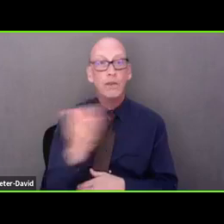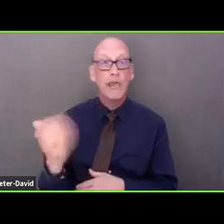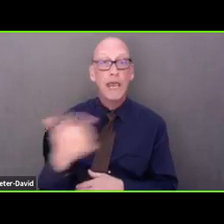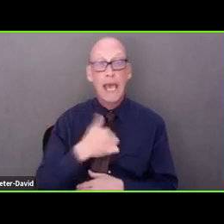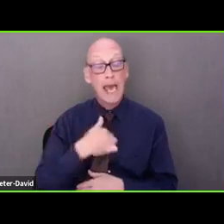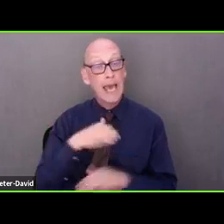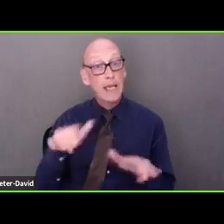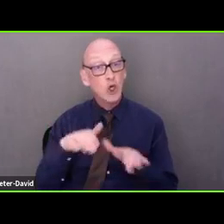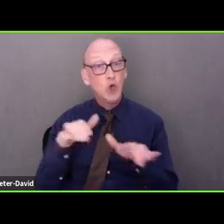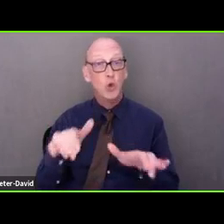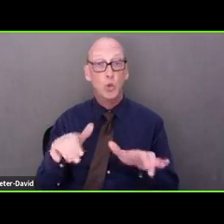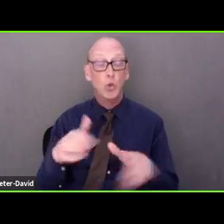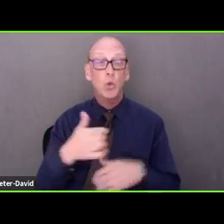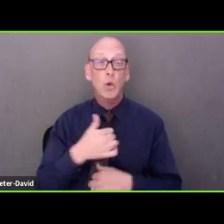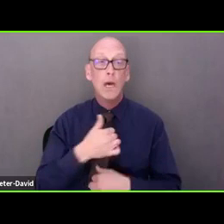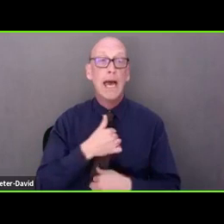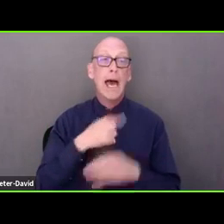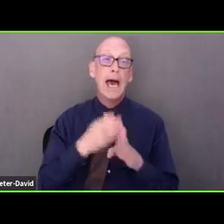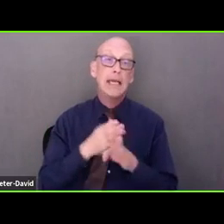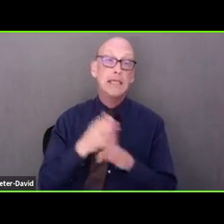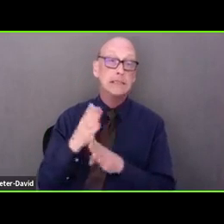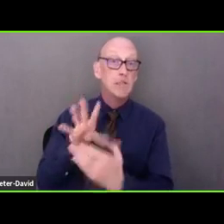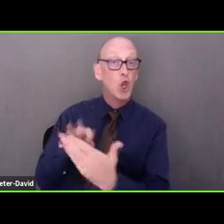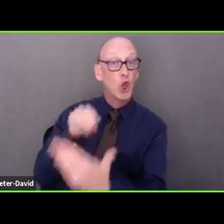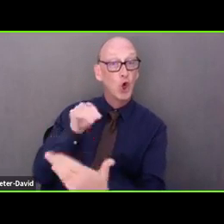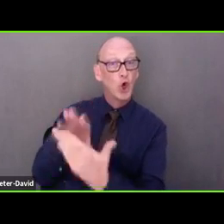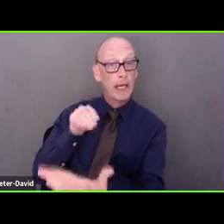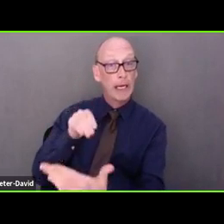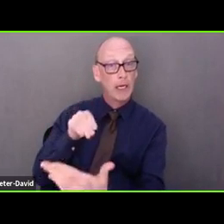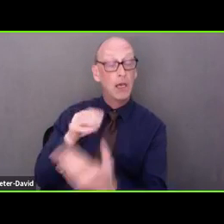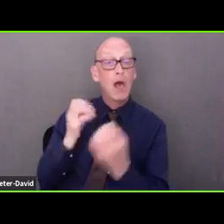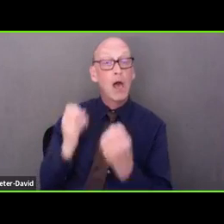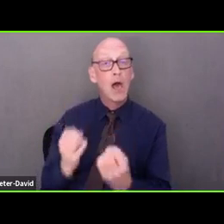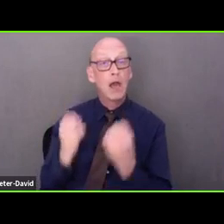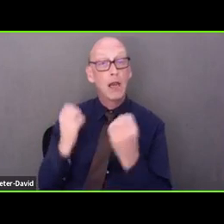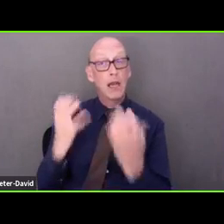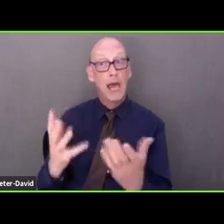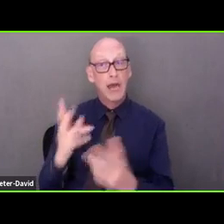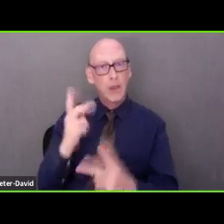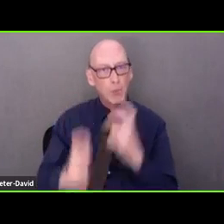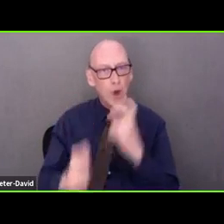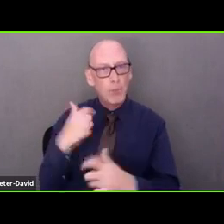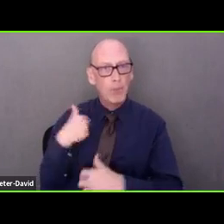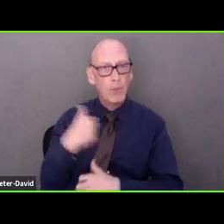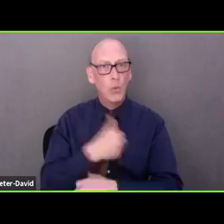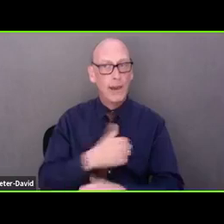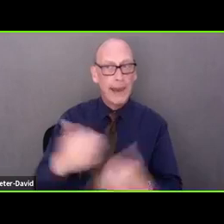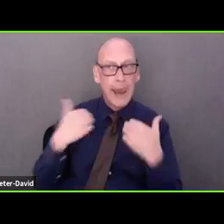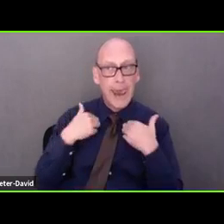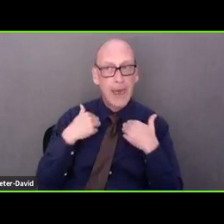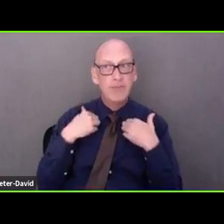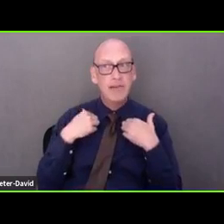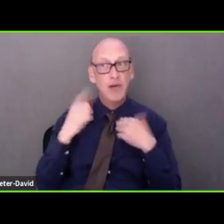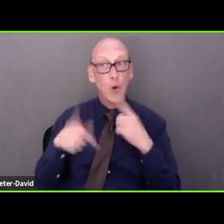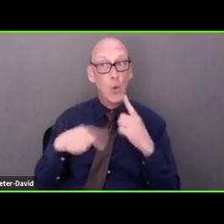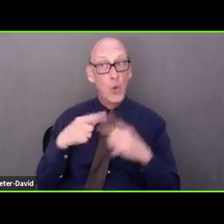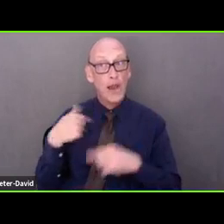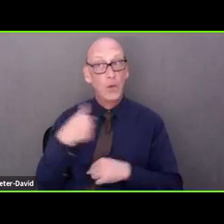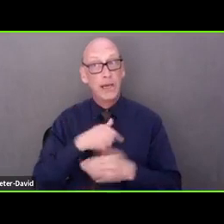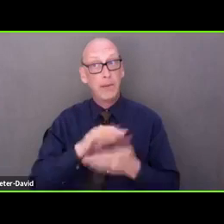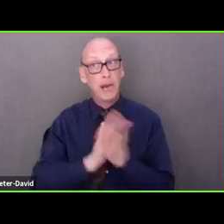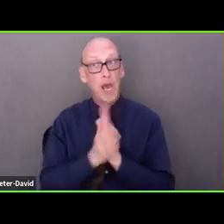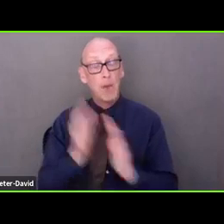do is I specialize in learning. And a lot of the problems that we have as adults has come